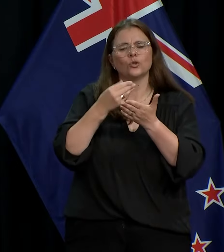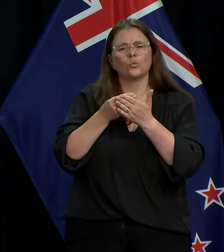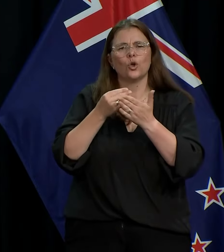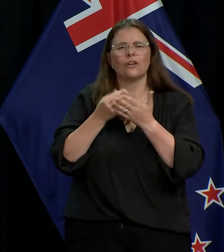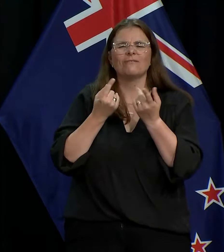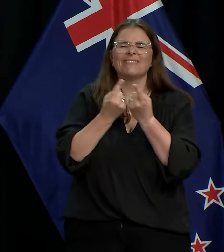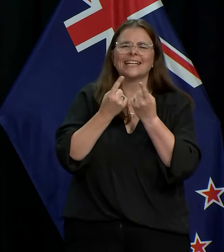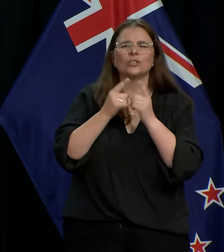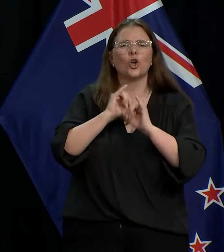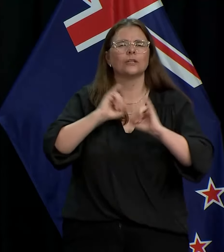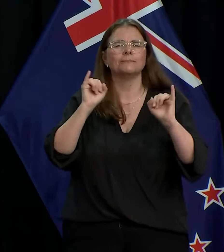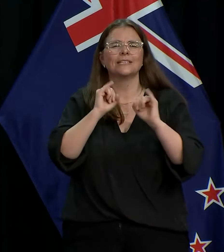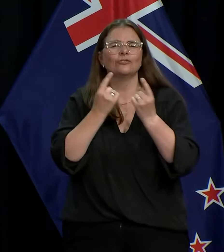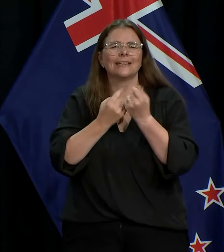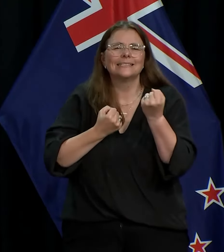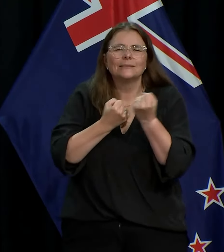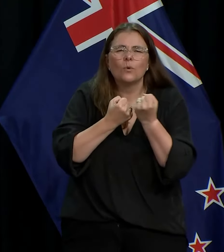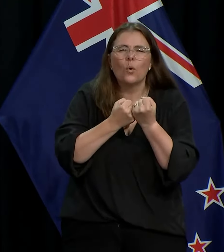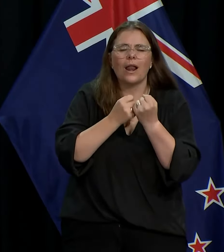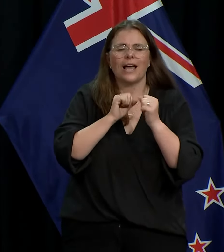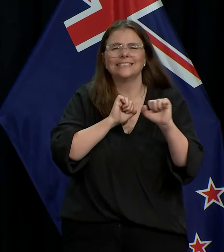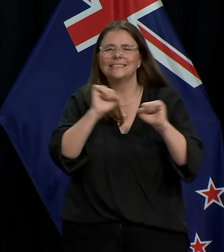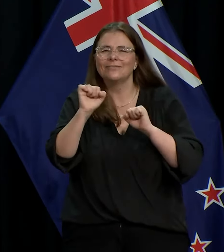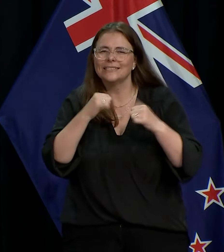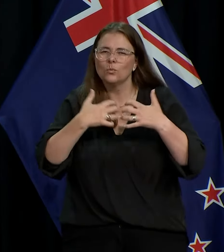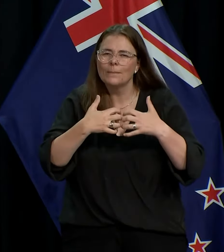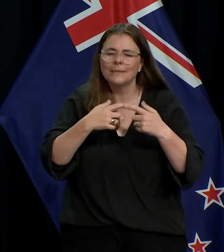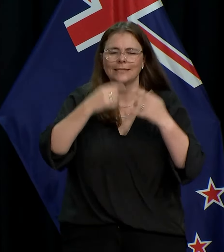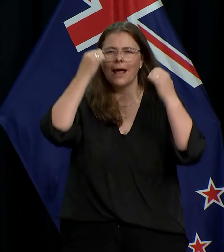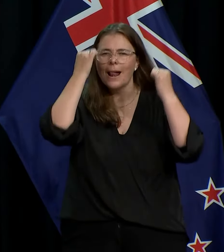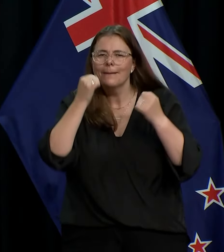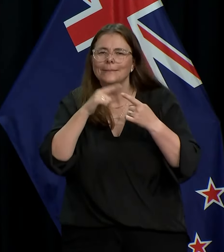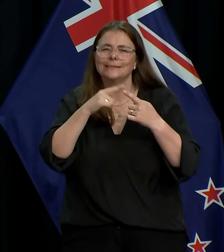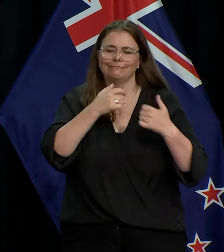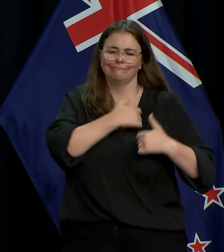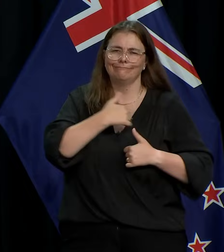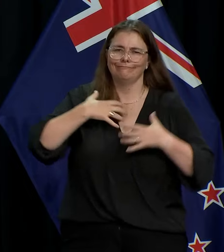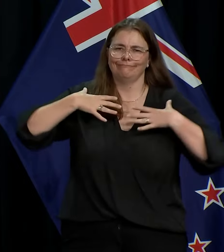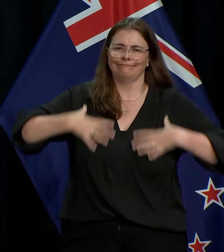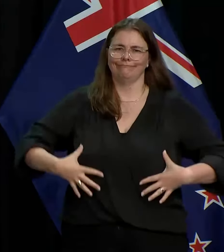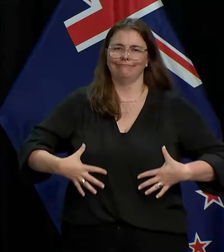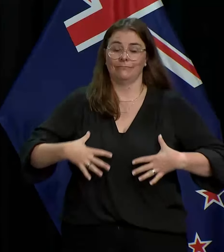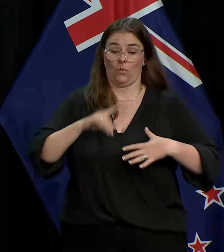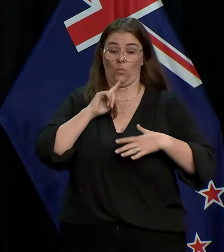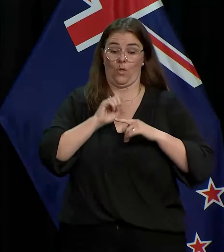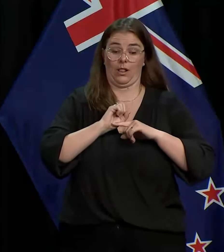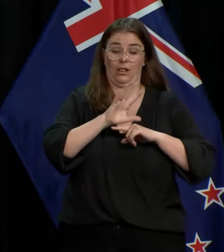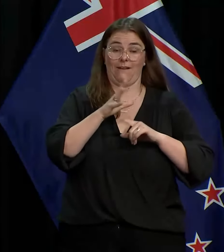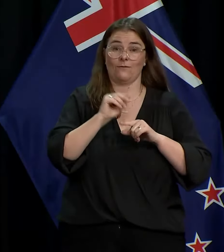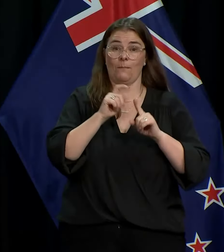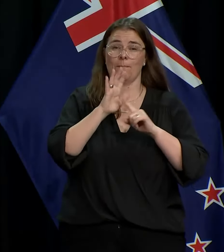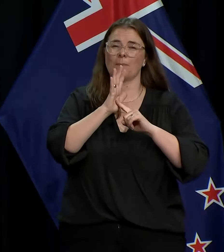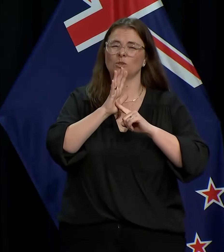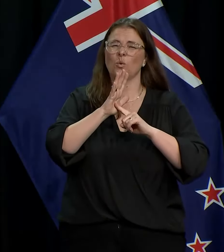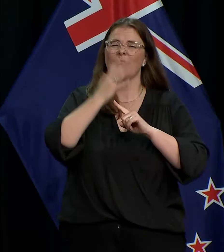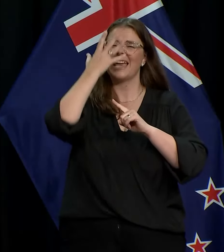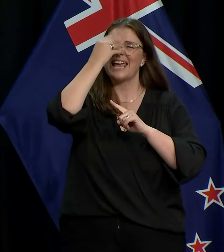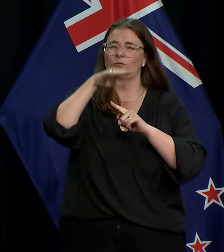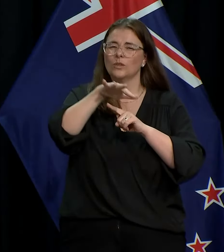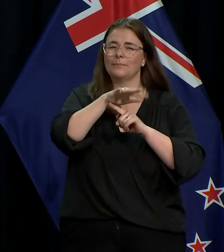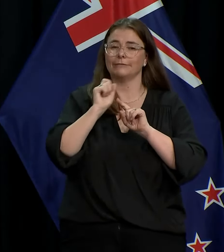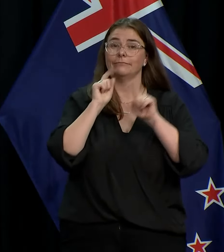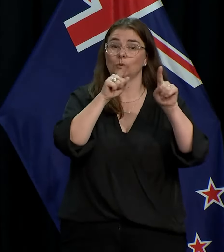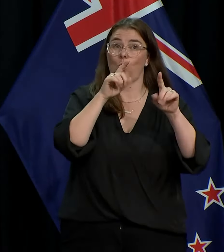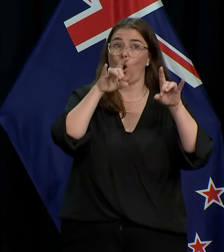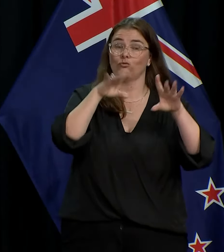assistance and the provision of defence equipment like body armour and helmets, which I've been informed will be dispatched from Ohakea, heading to